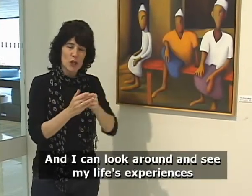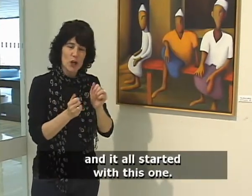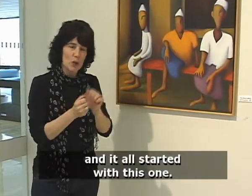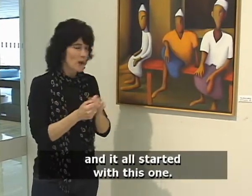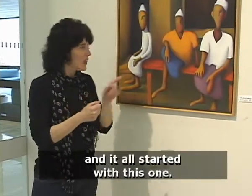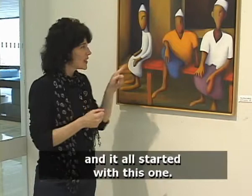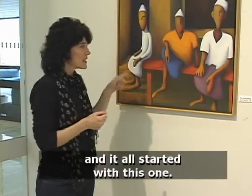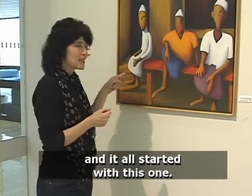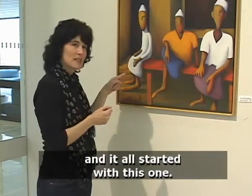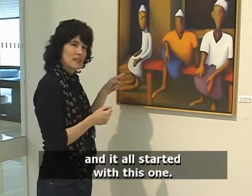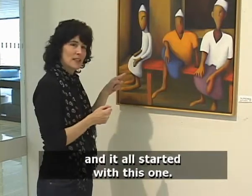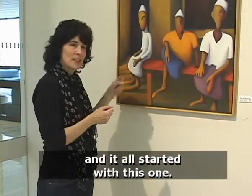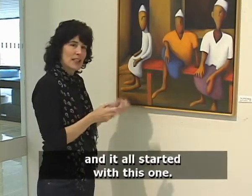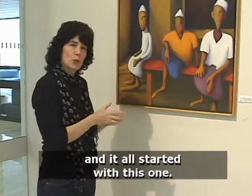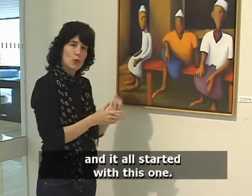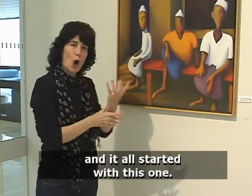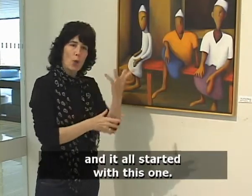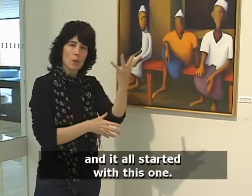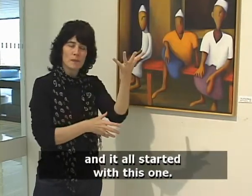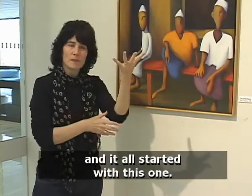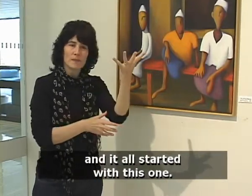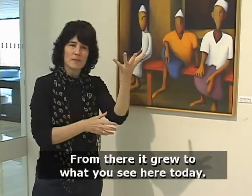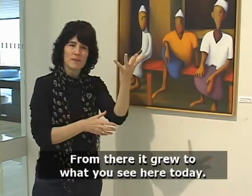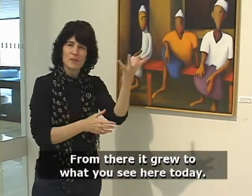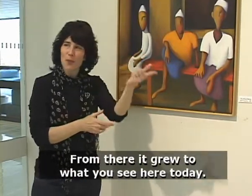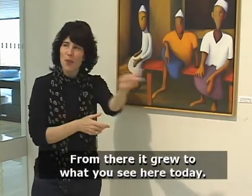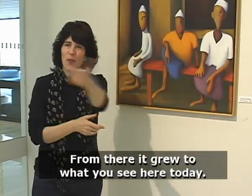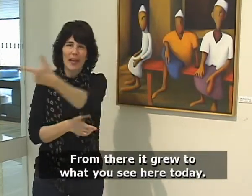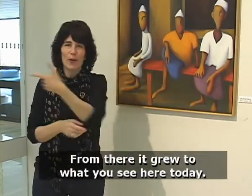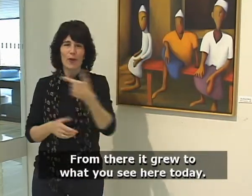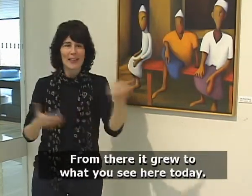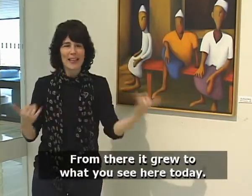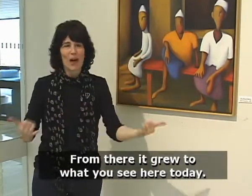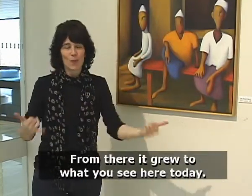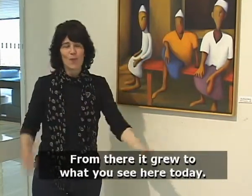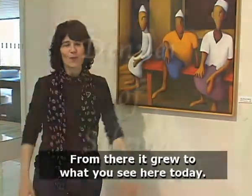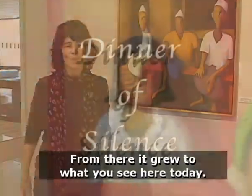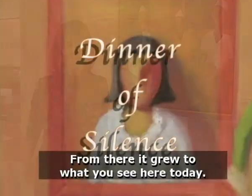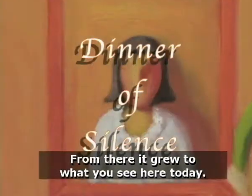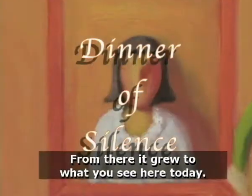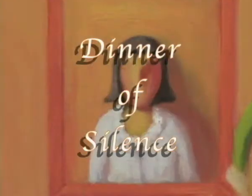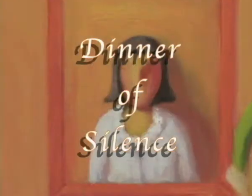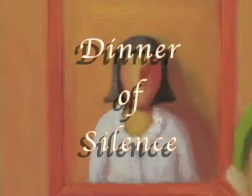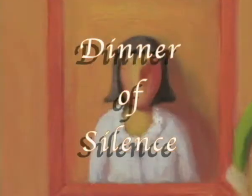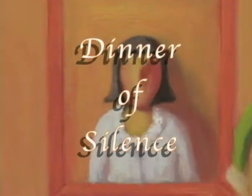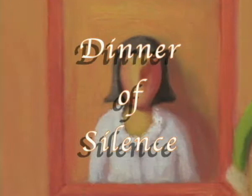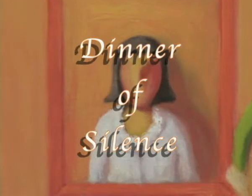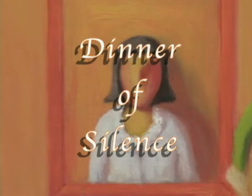all started with this one. From there it grew to what you see here today.